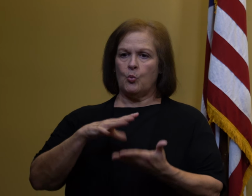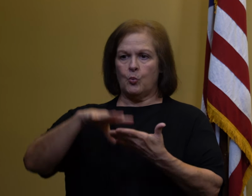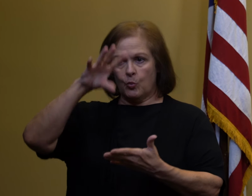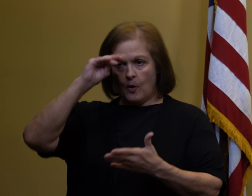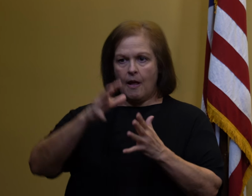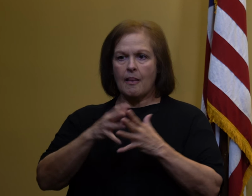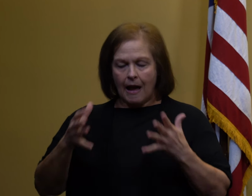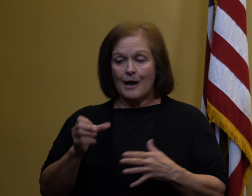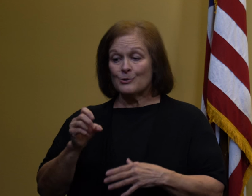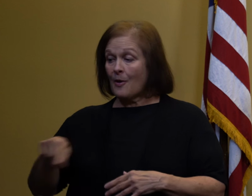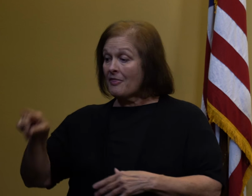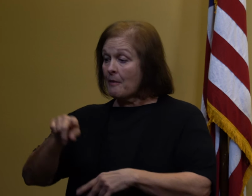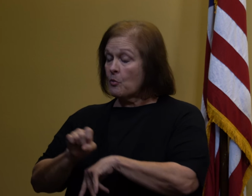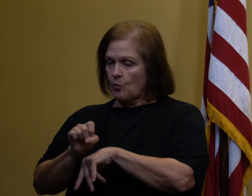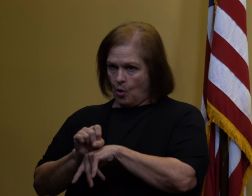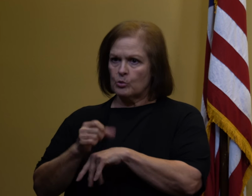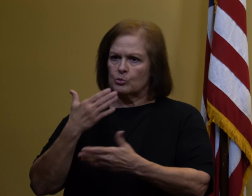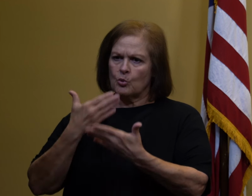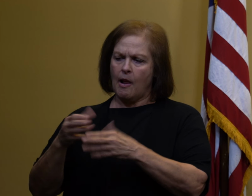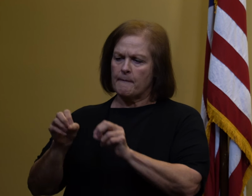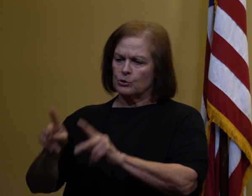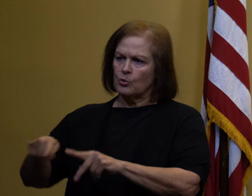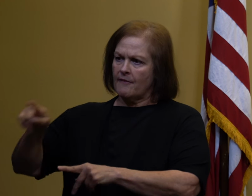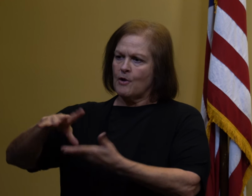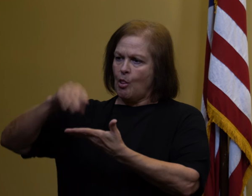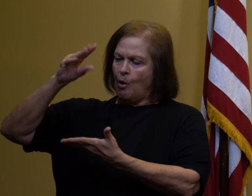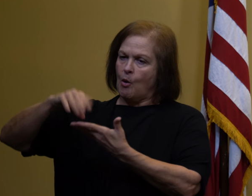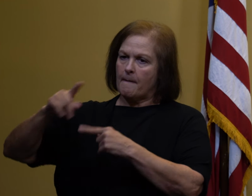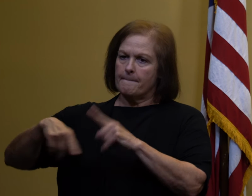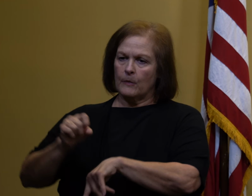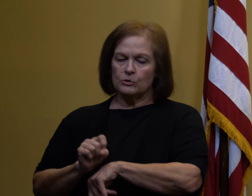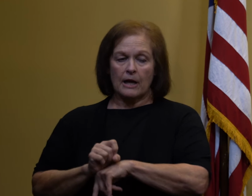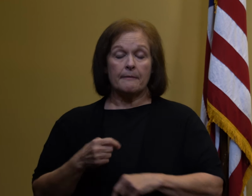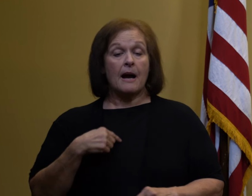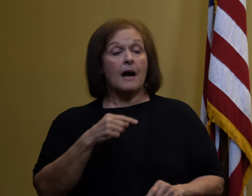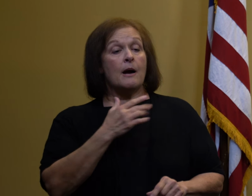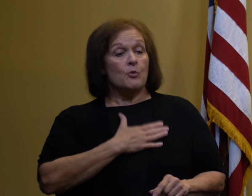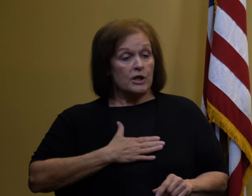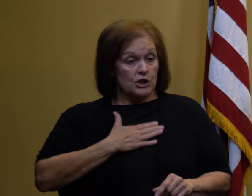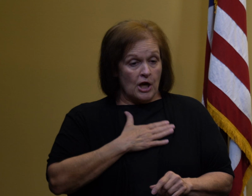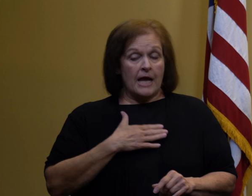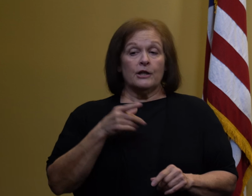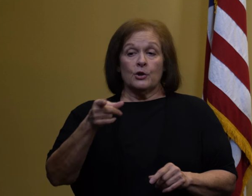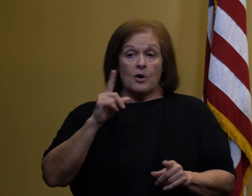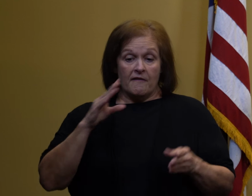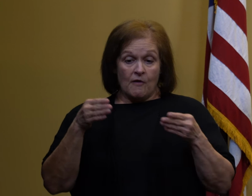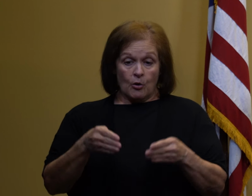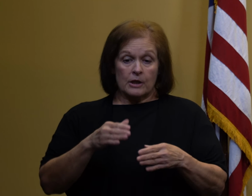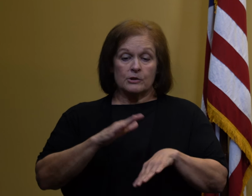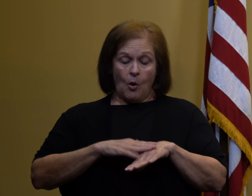them more than ever. I do appreciate you putting a focus even on